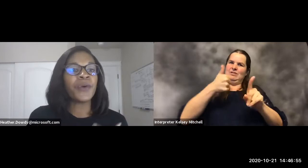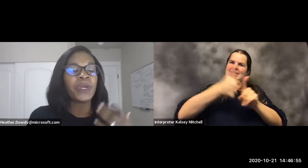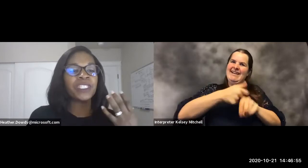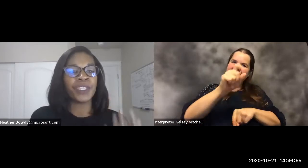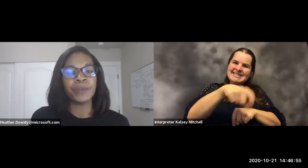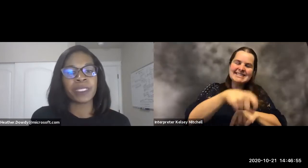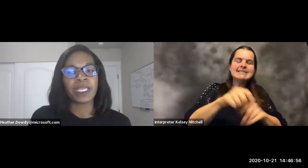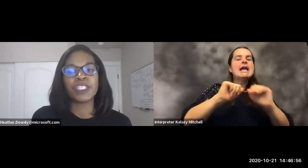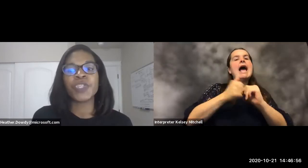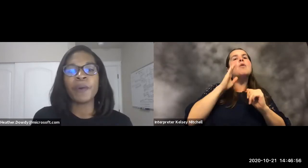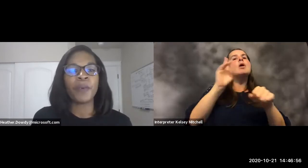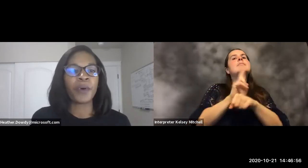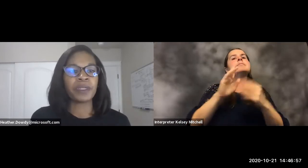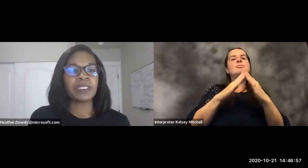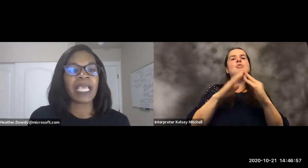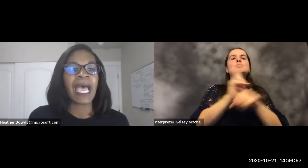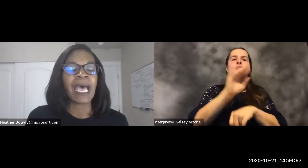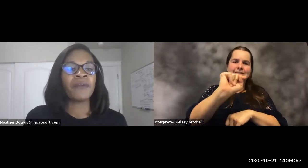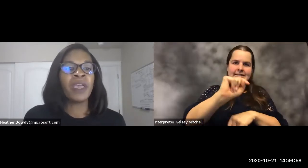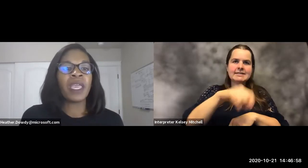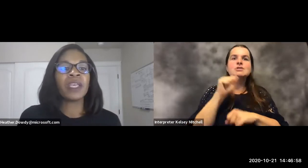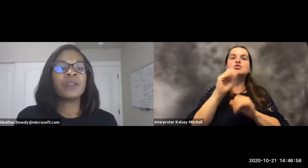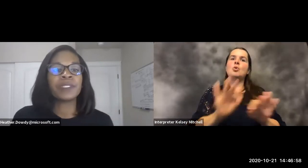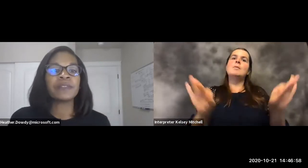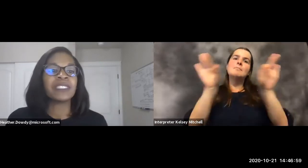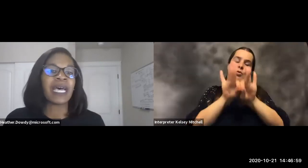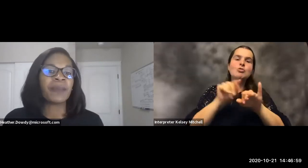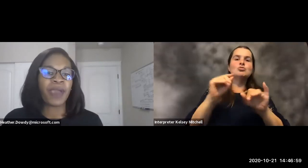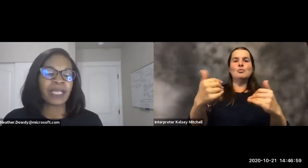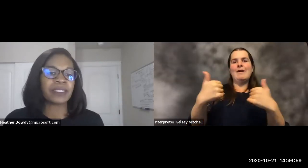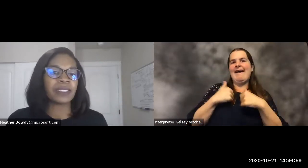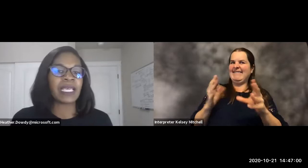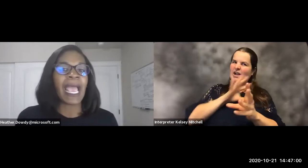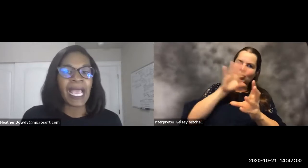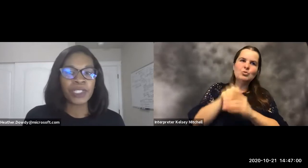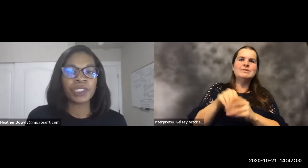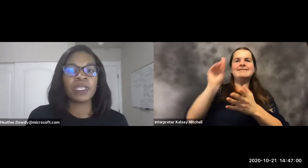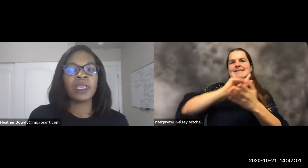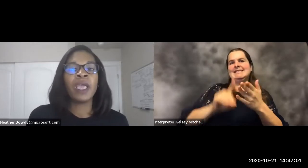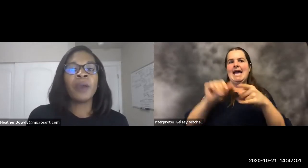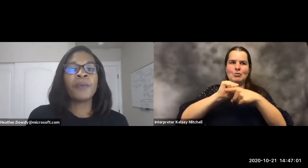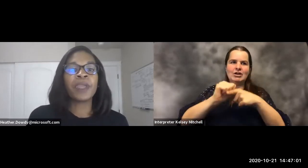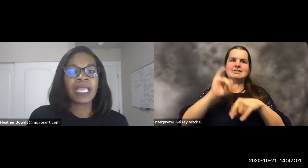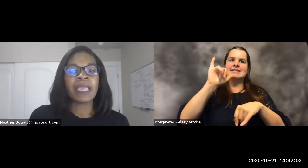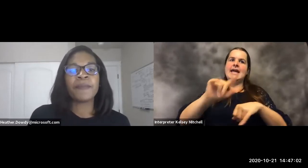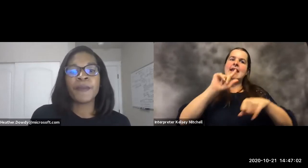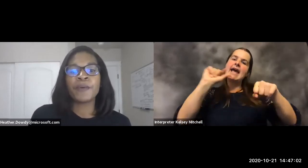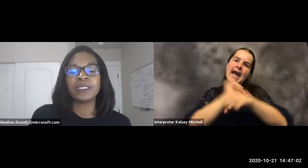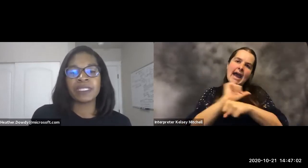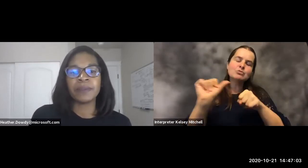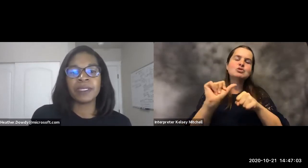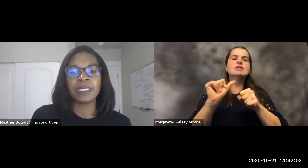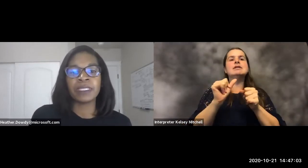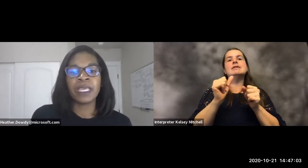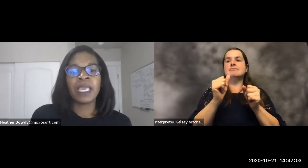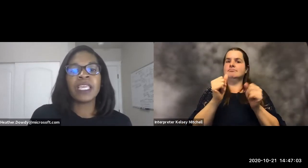are they going to use it? It's so important to have inclusive design practices that actually bring in people